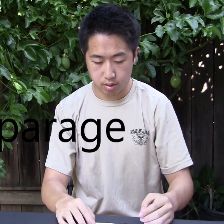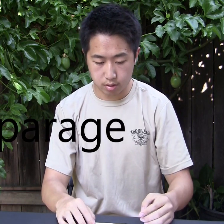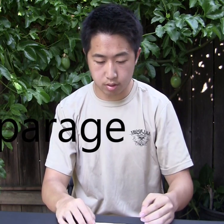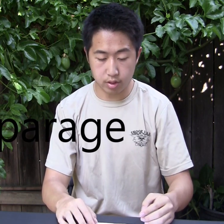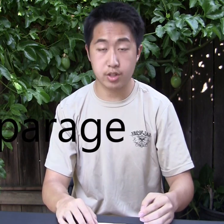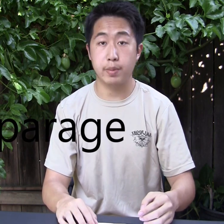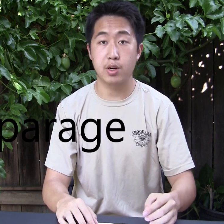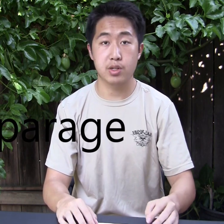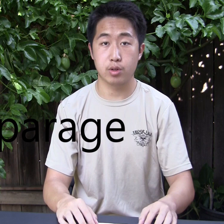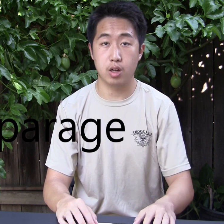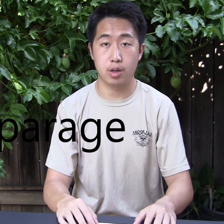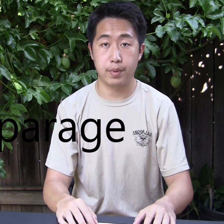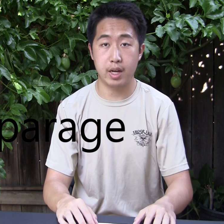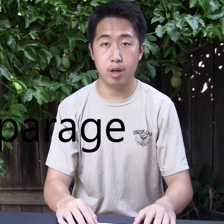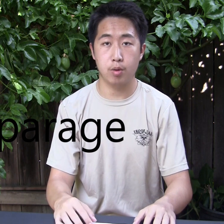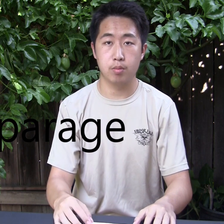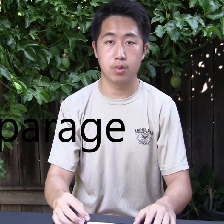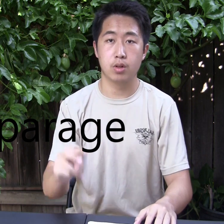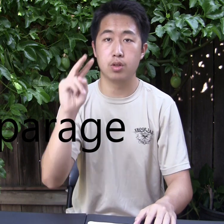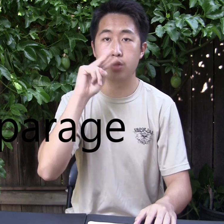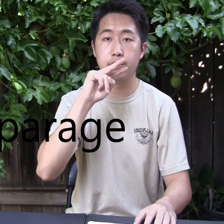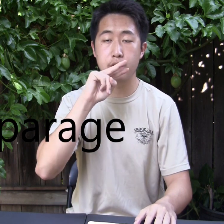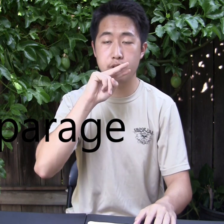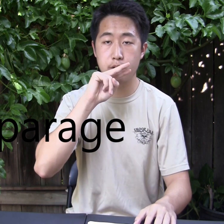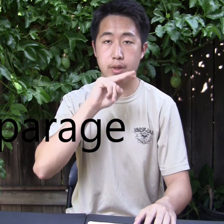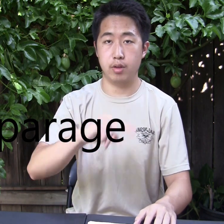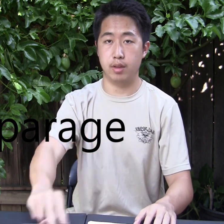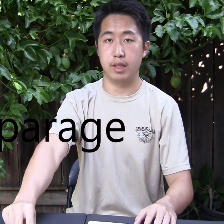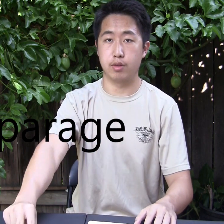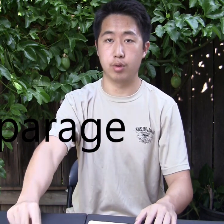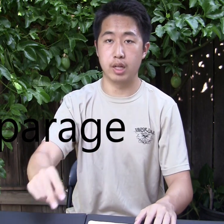To disparage or talk bad about, 2 fingers at your mouth and throw it down.